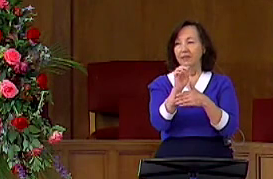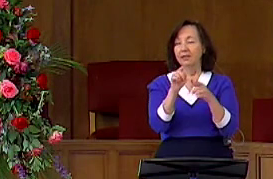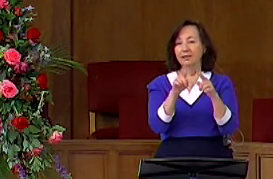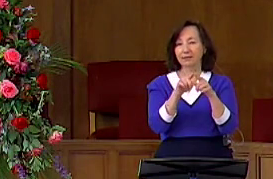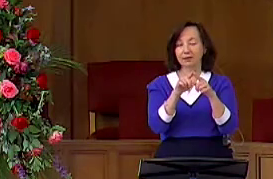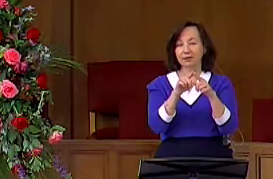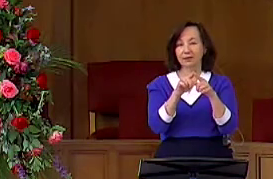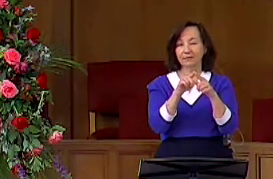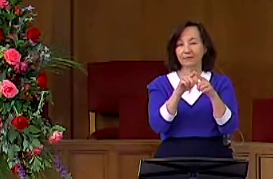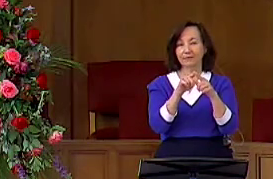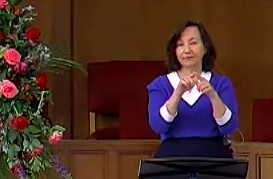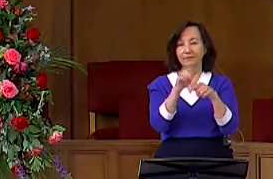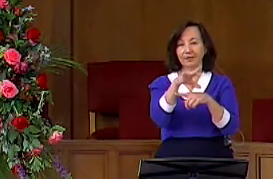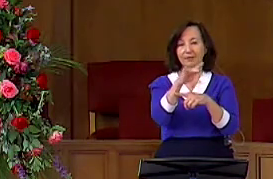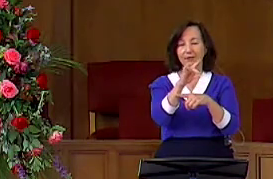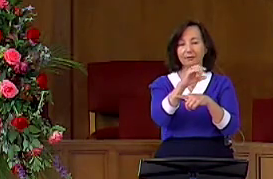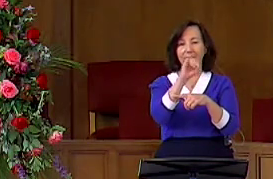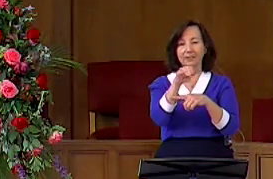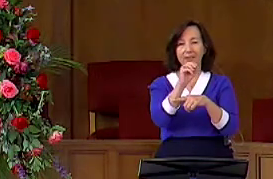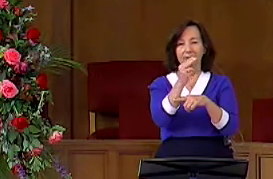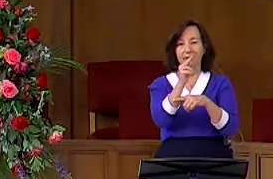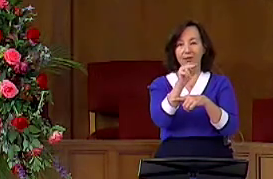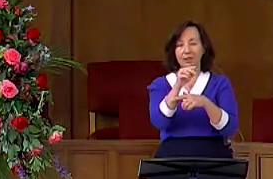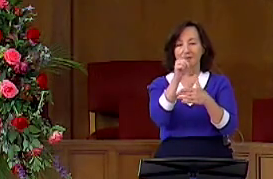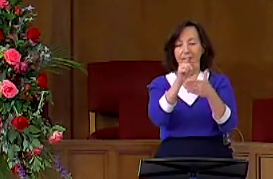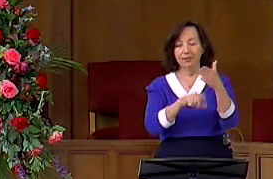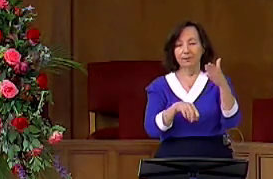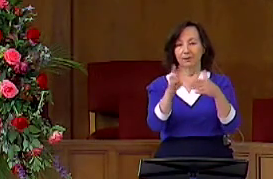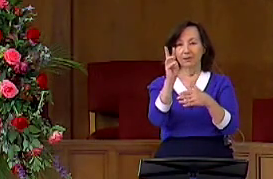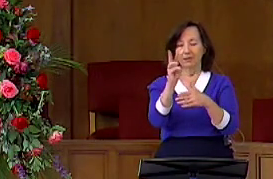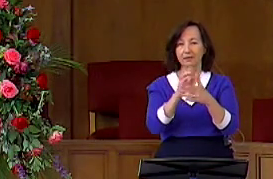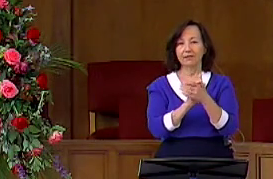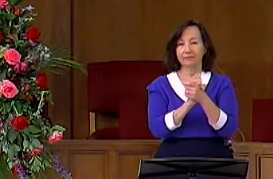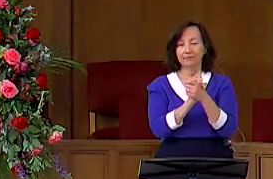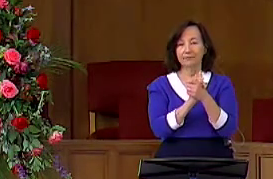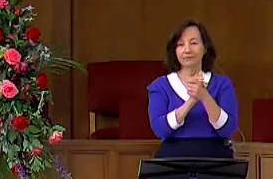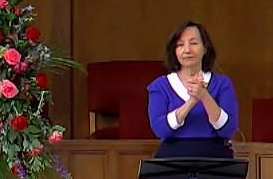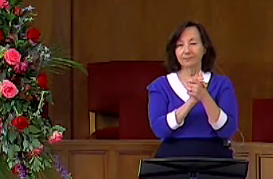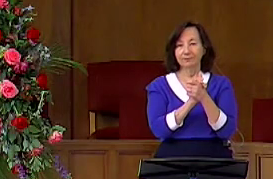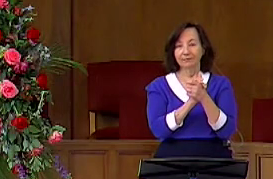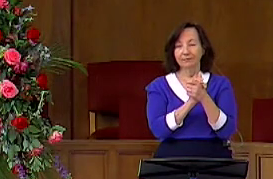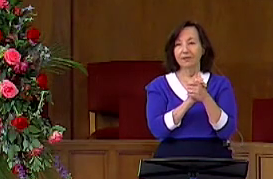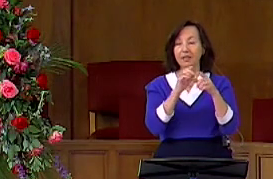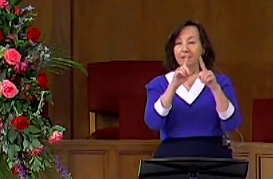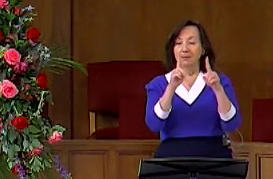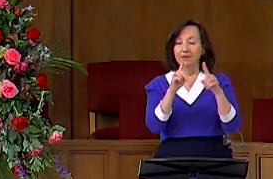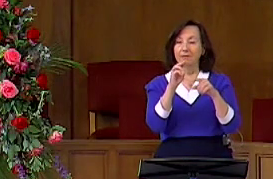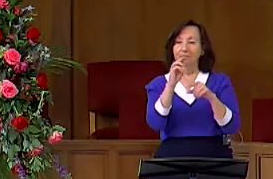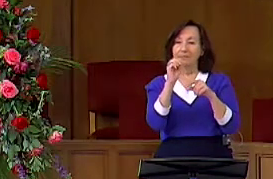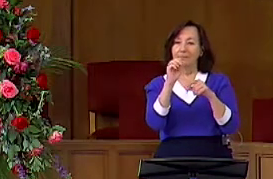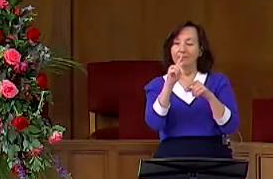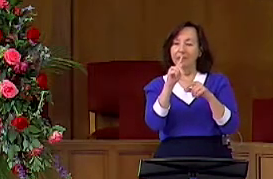And finally, you'll even find it in John chapter 6, verses 1 through 15. But Matthew is